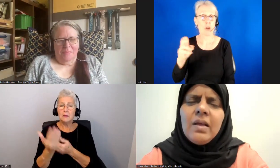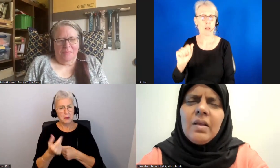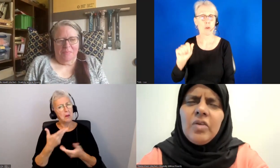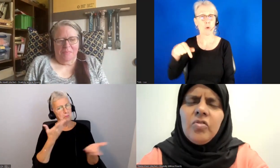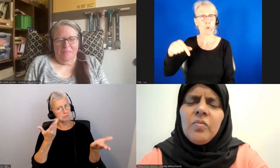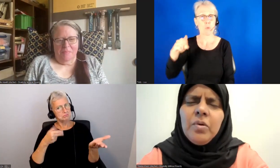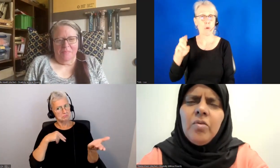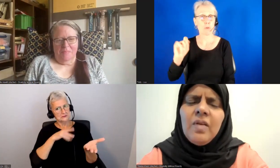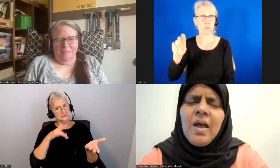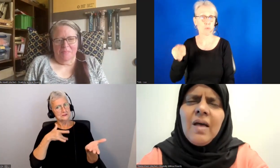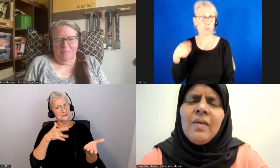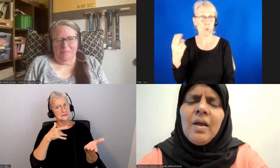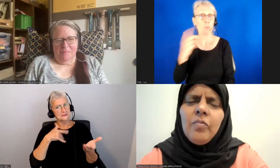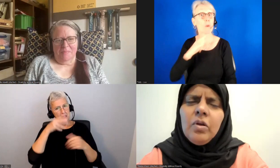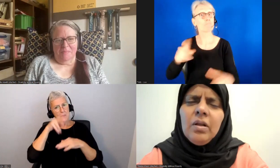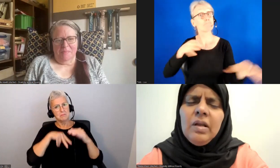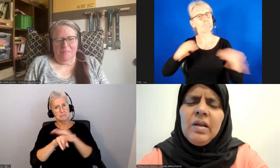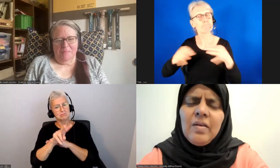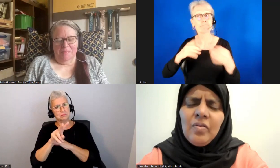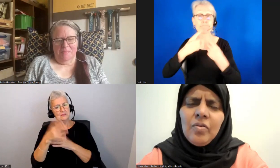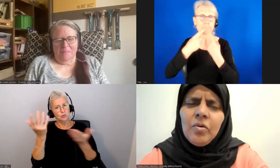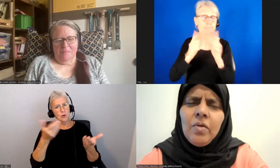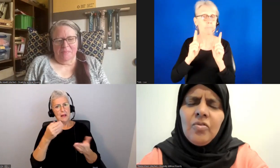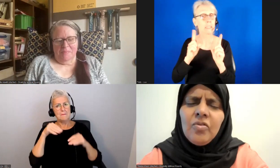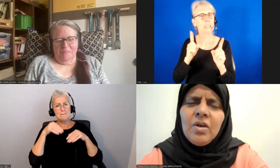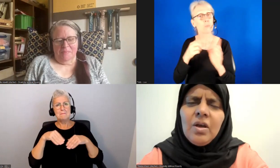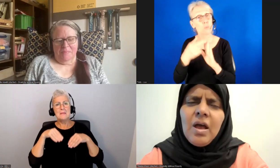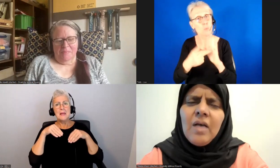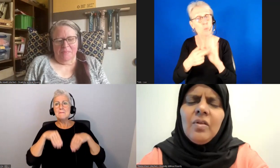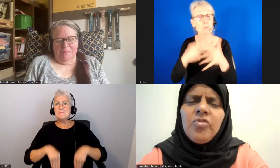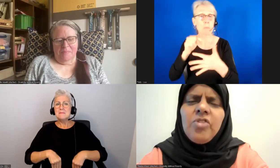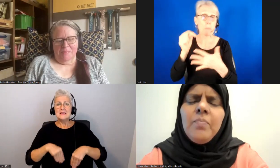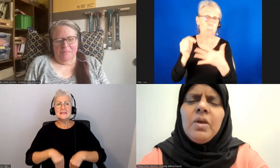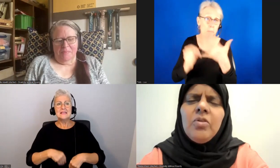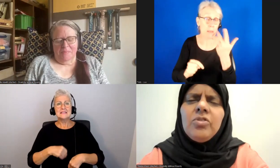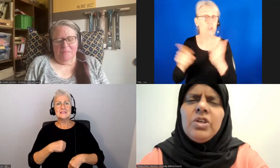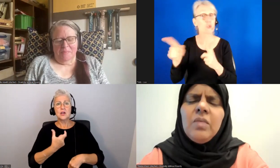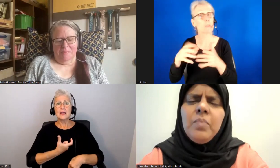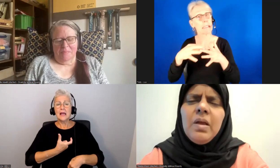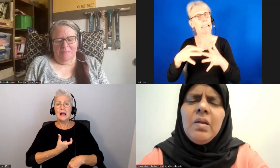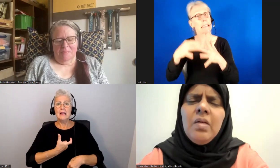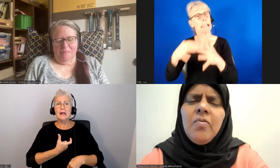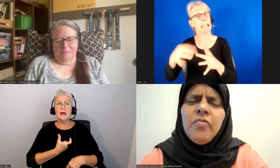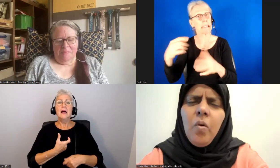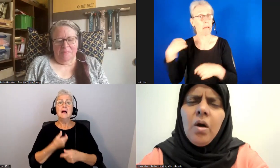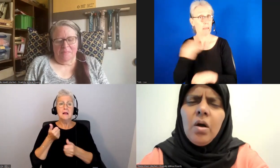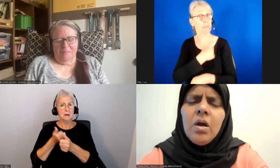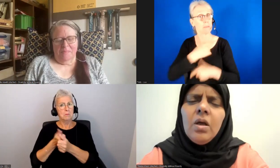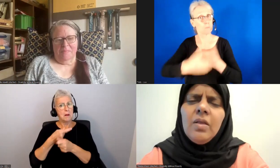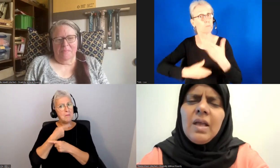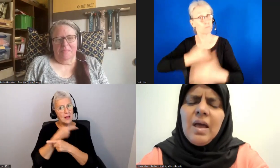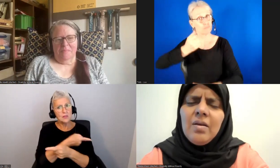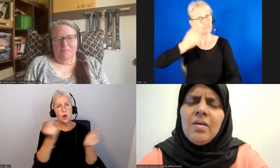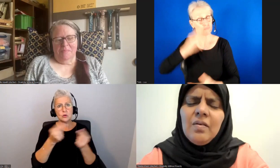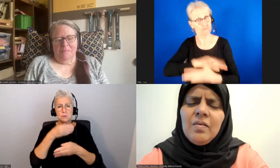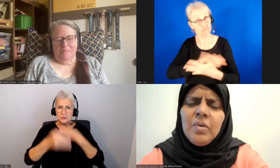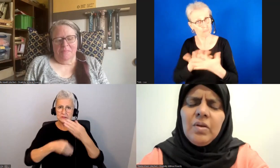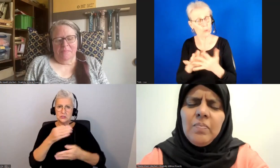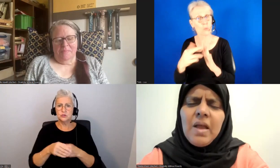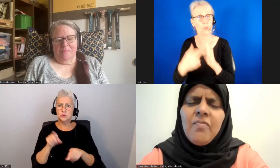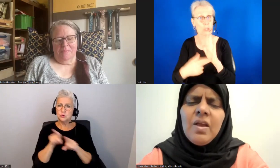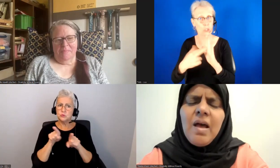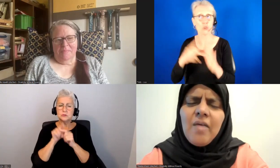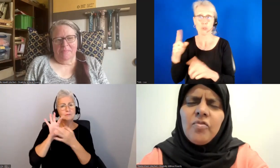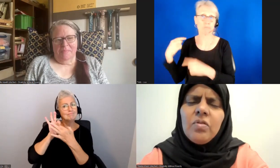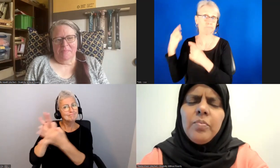the regulations process and would lead us through it as the champion that she had been for the Canada